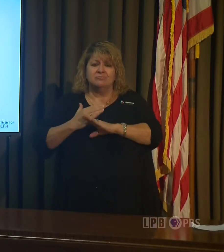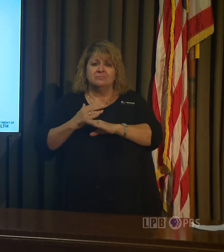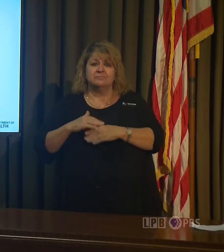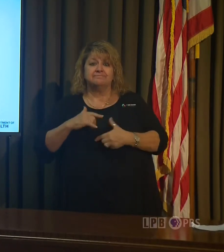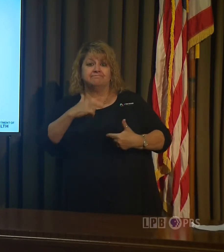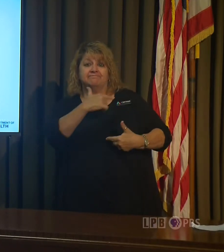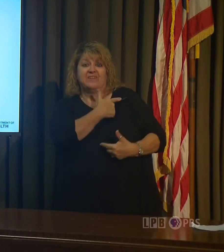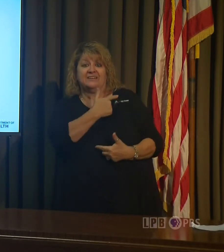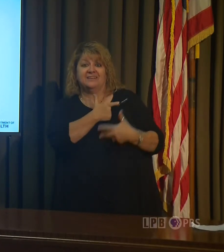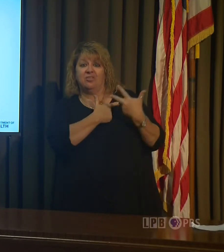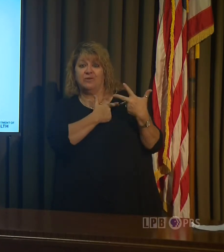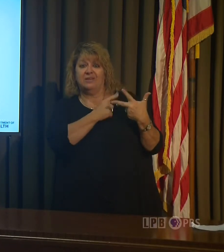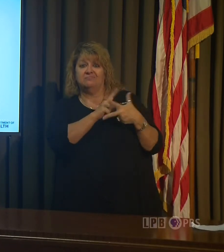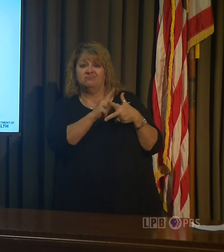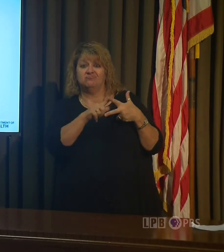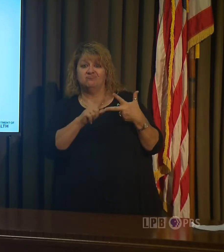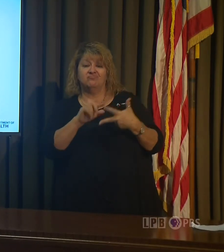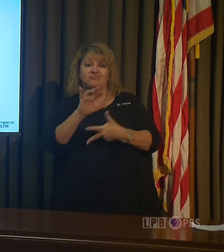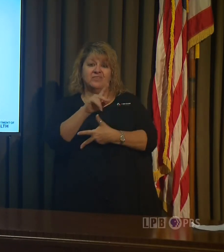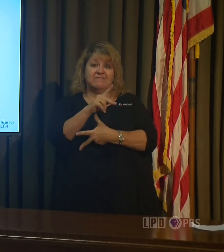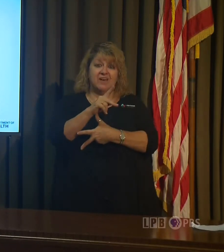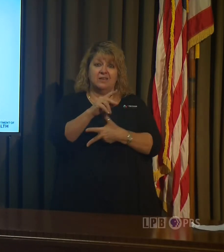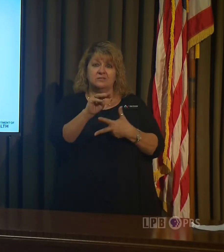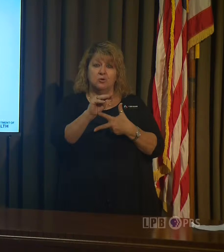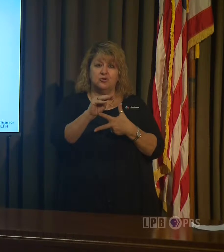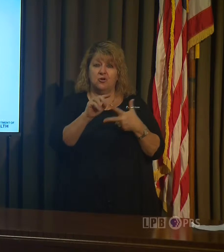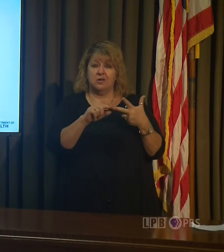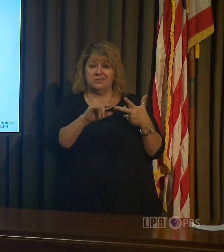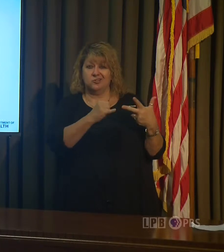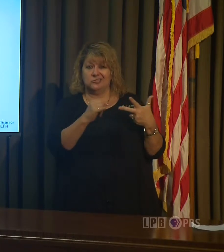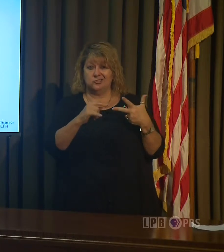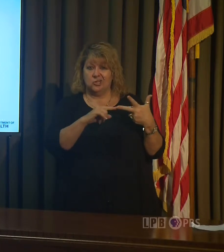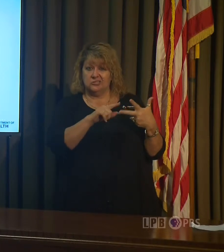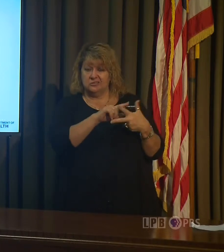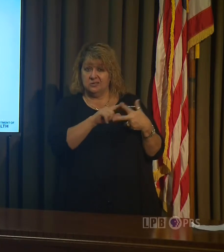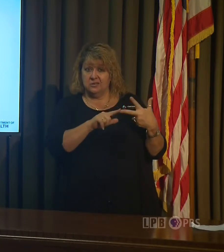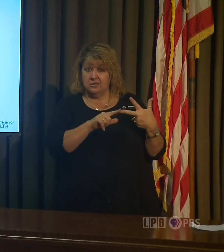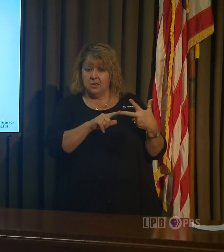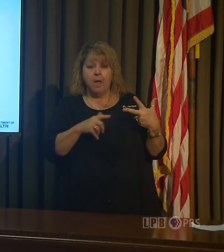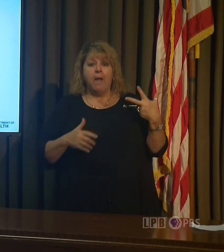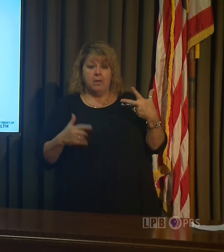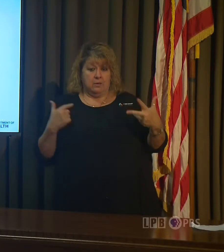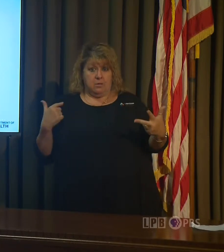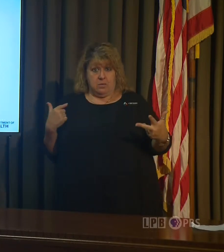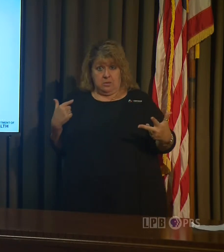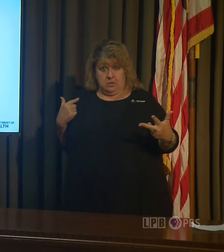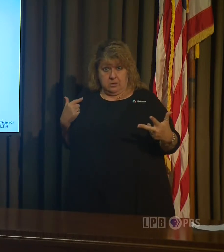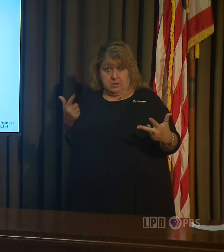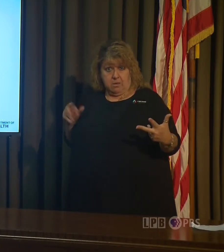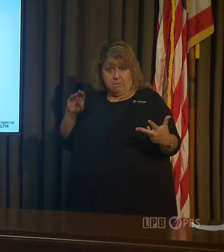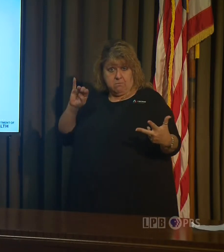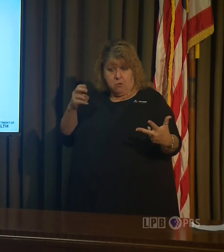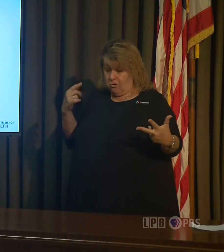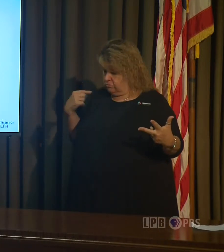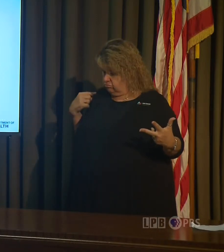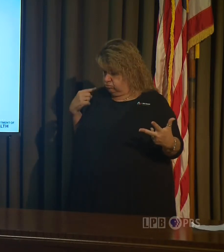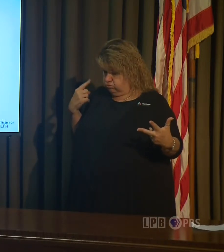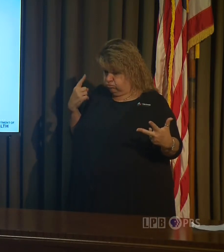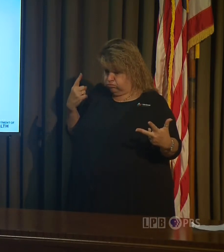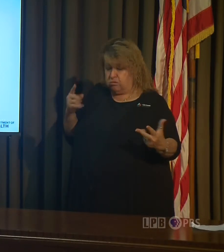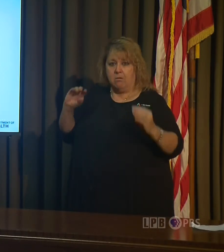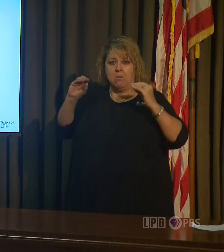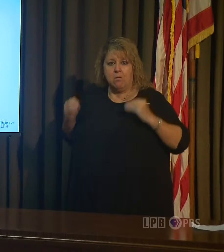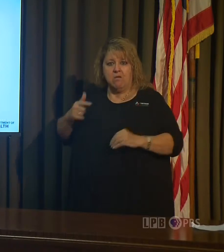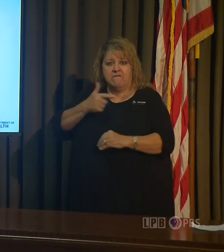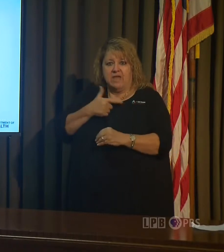the Moderna vaccine, and the Johnson & Johnson vaccine. For the bulk of this pandemic, we did not have those, and we were all vulnerable